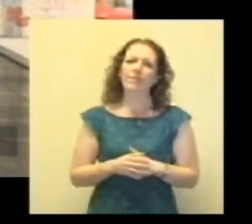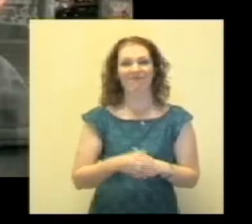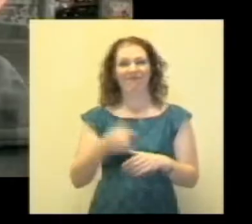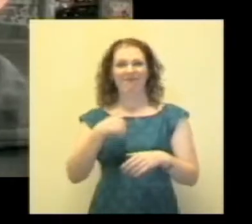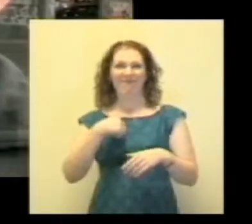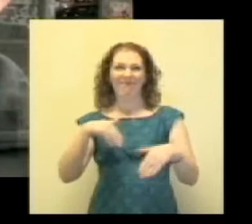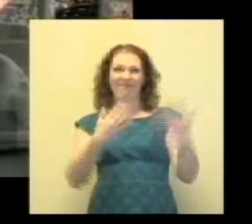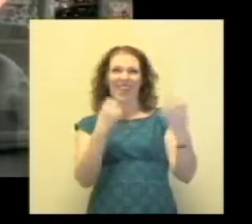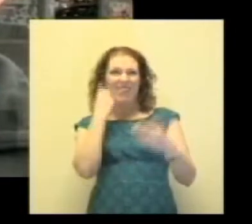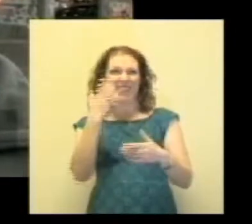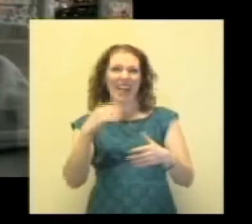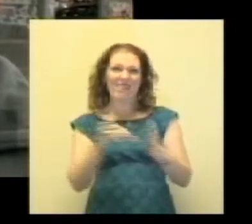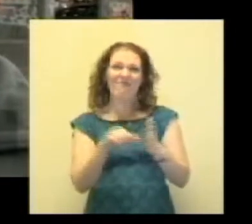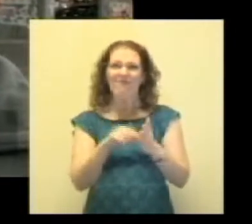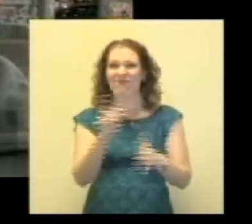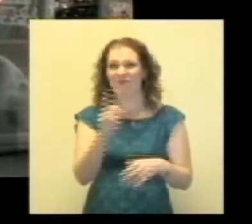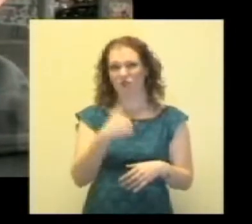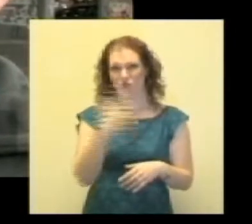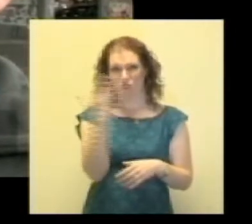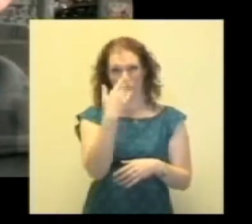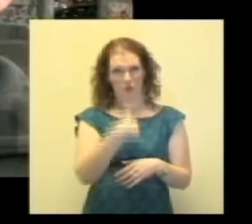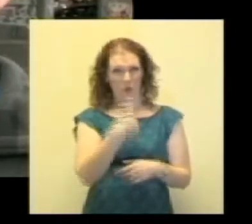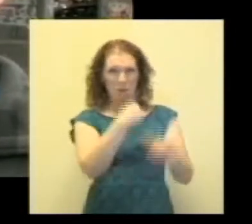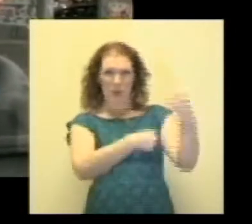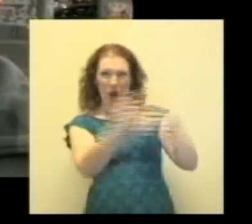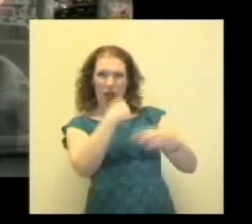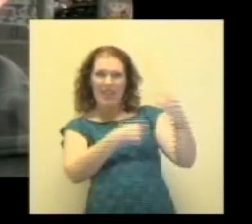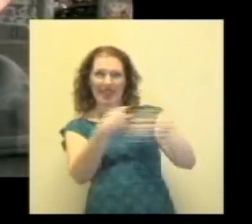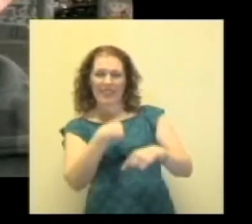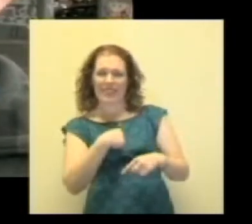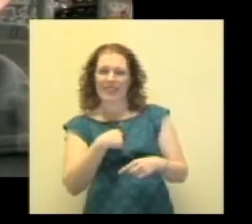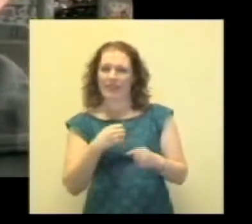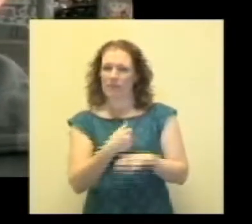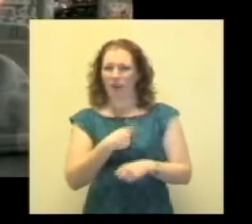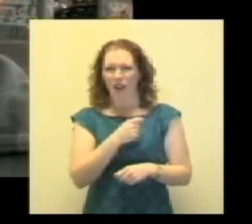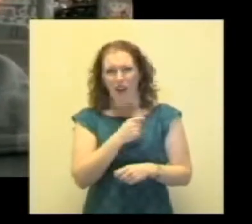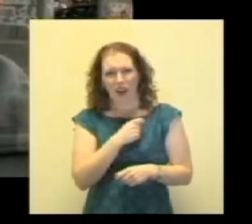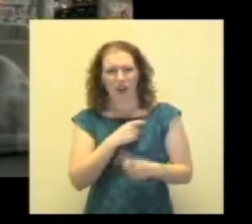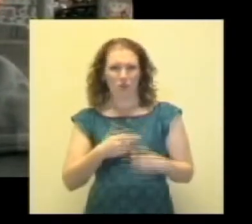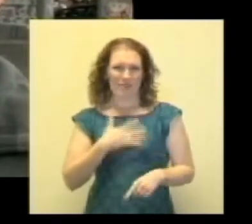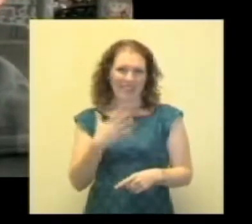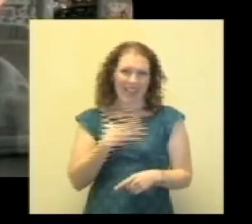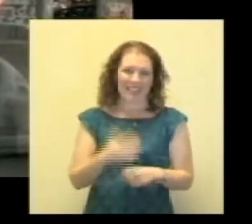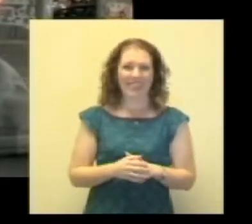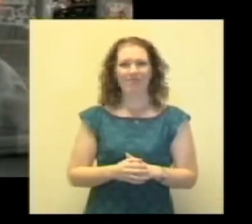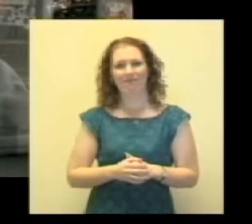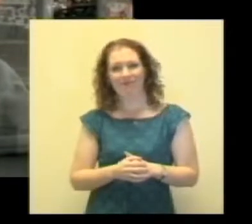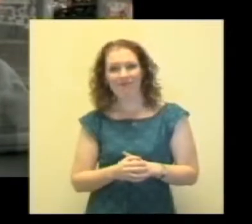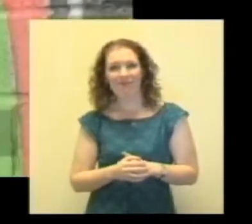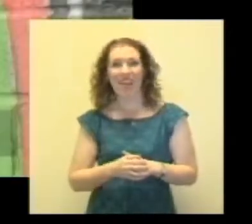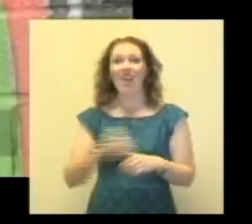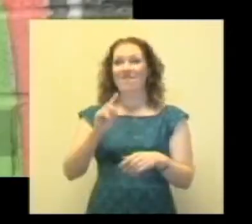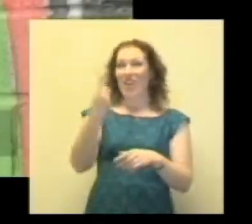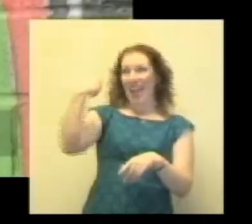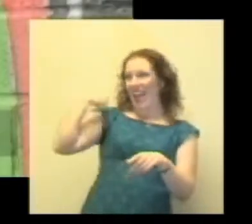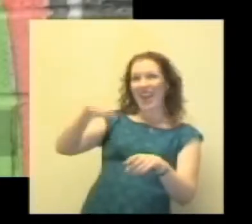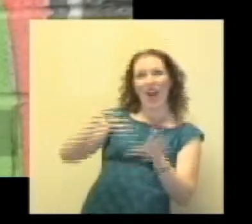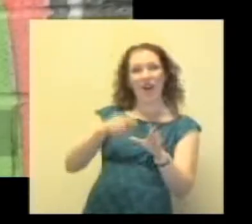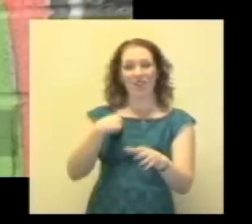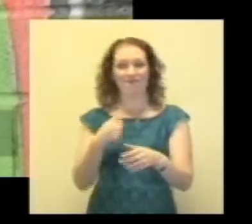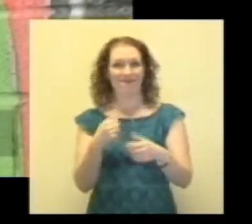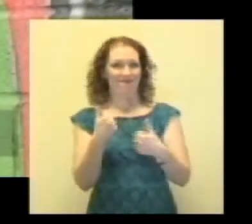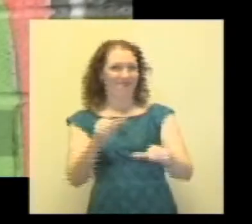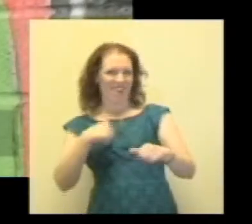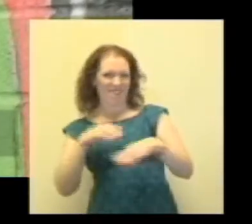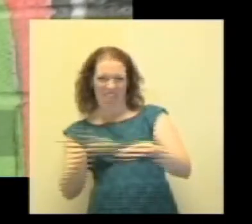music. The challenges I face today is getting bullied at school. It makes me feel nervous and upset. Then